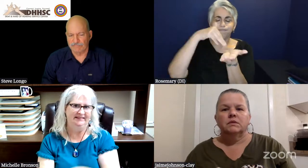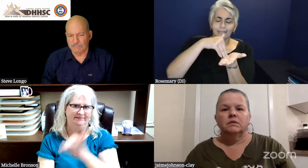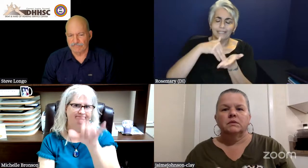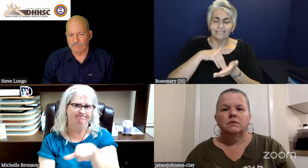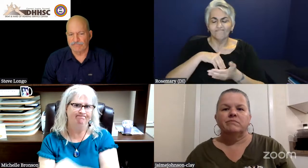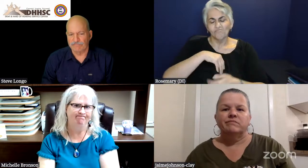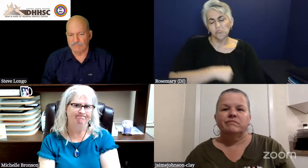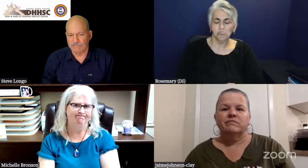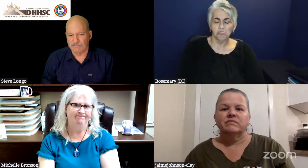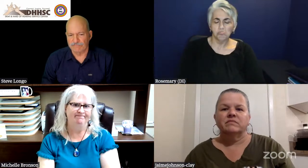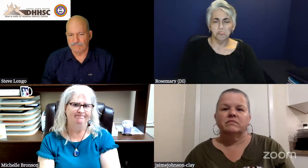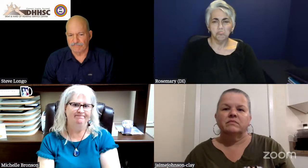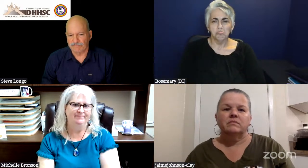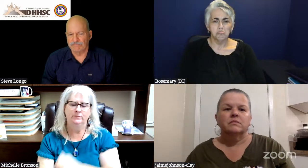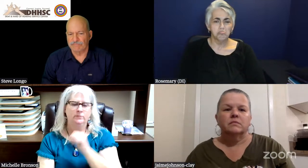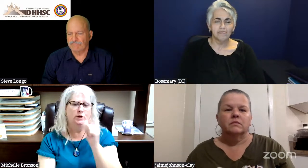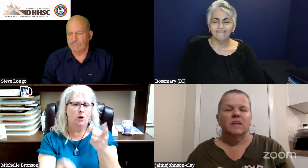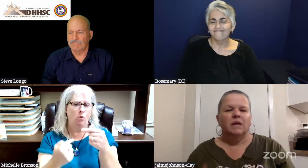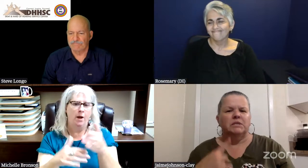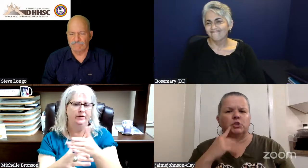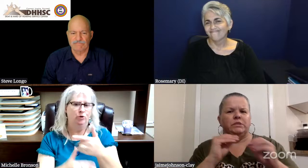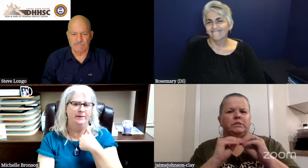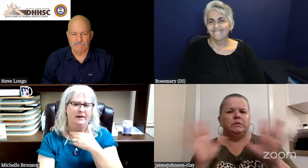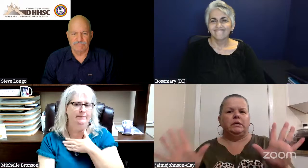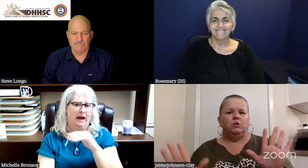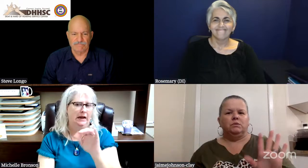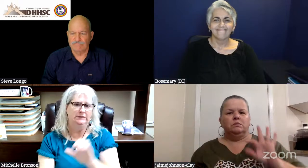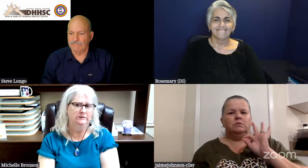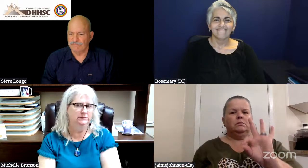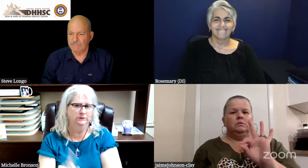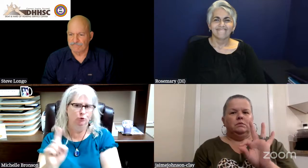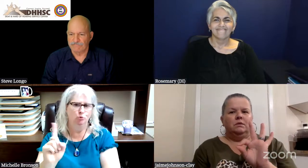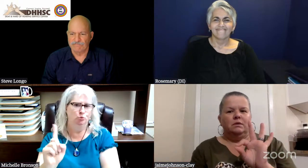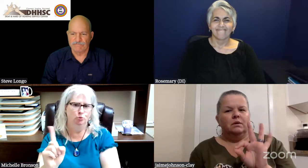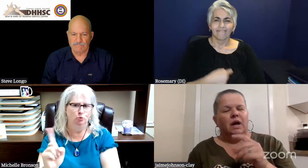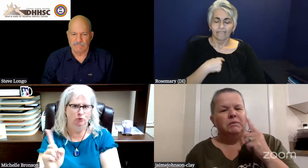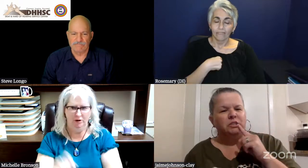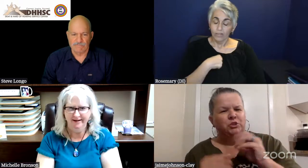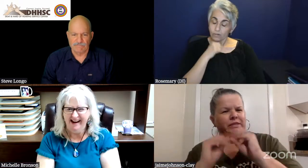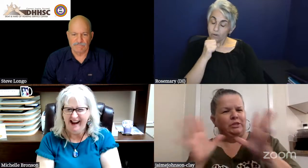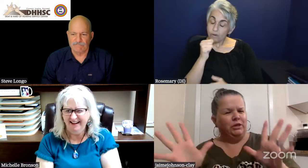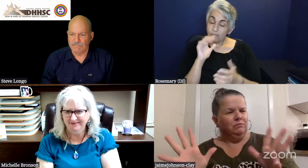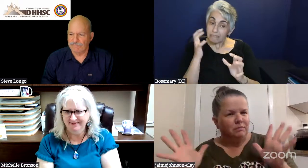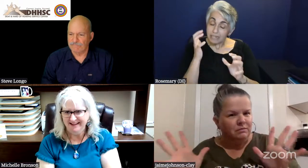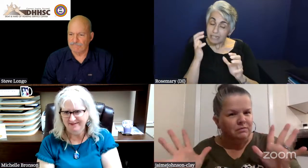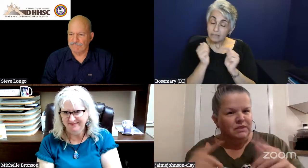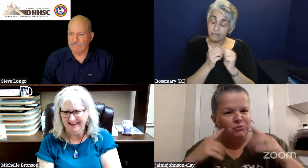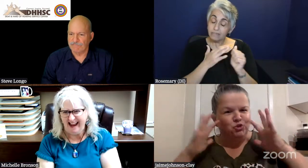lock the air conditioning unit so it doesn't happen again. It's a shame. It's just a shame.